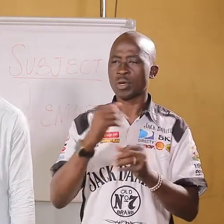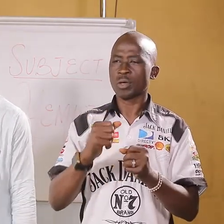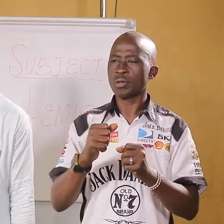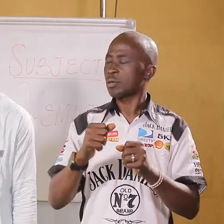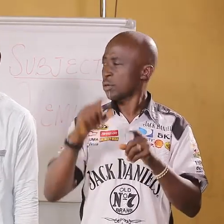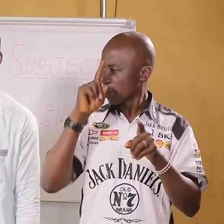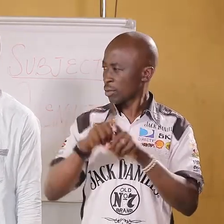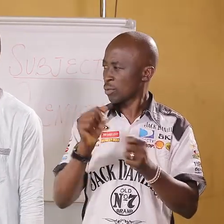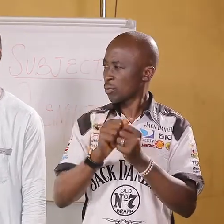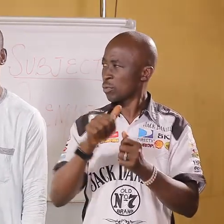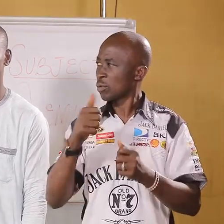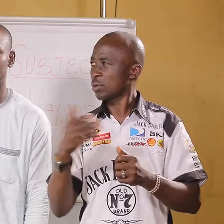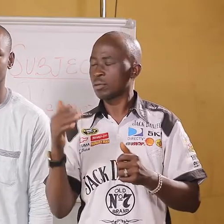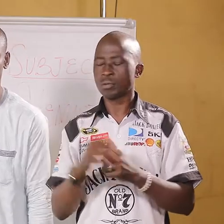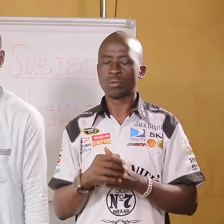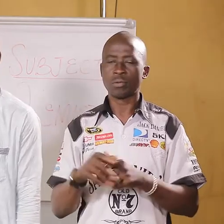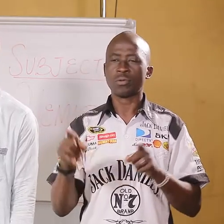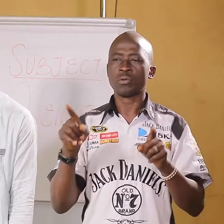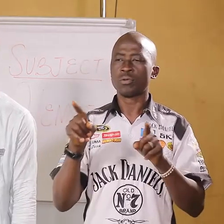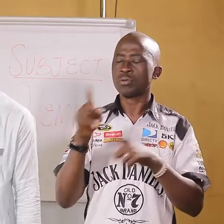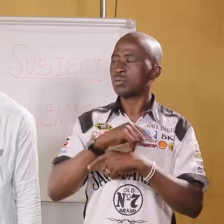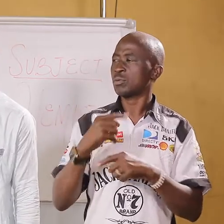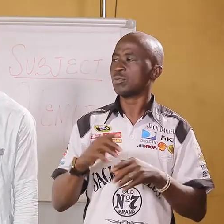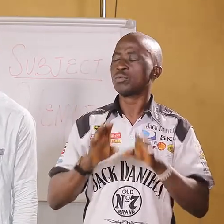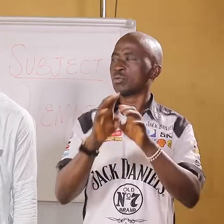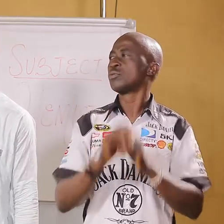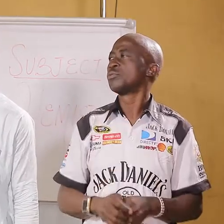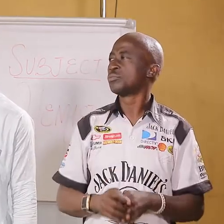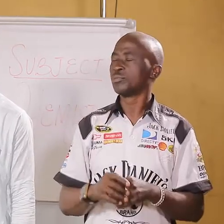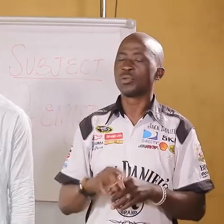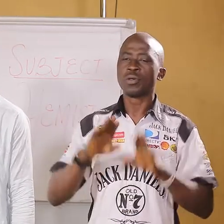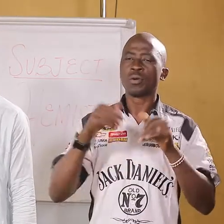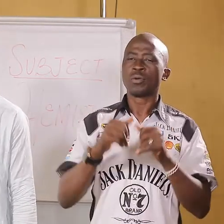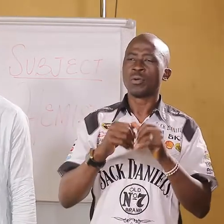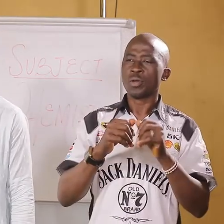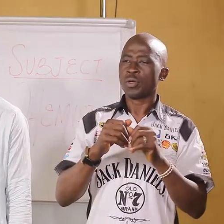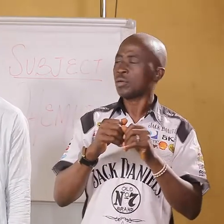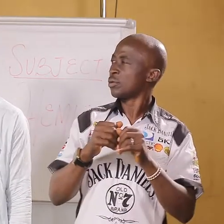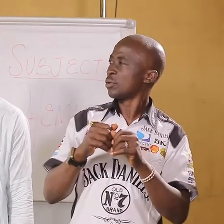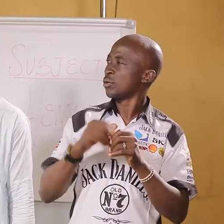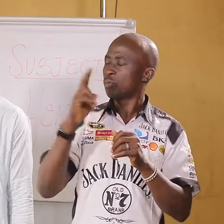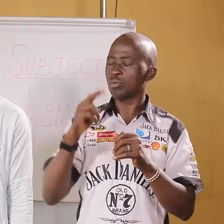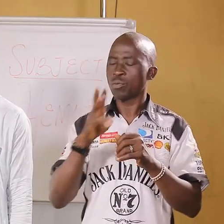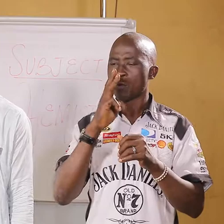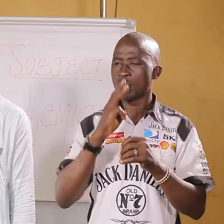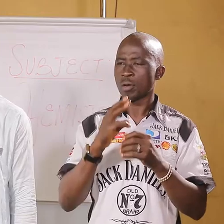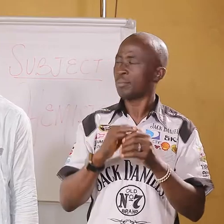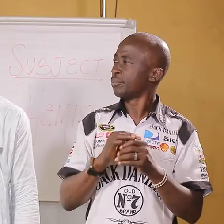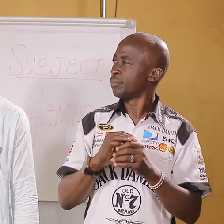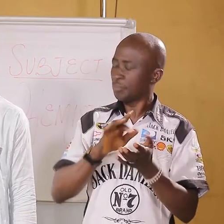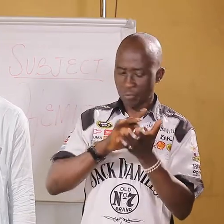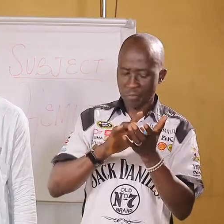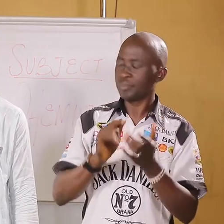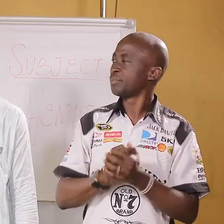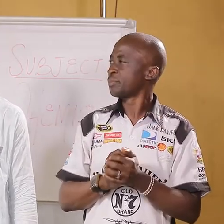soap sometimes. Today we are building on that, and we start with treatment of water for municipal supply. I want to believe that